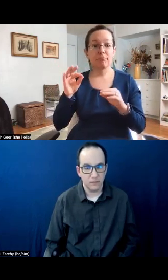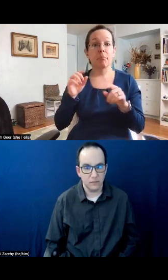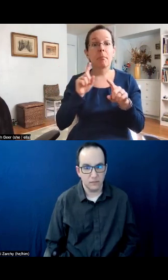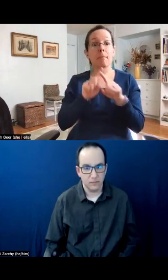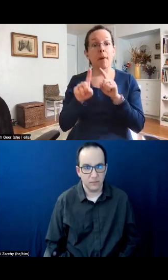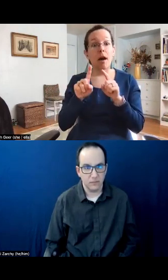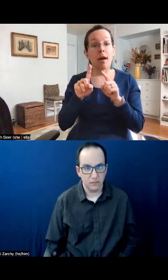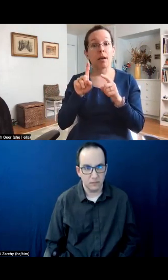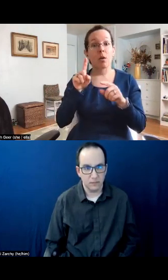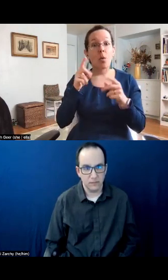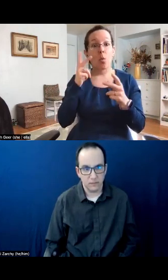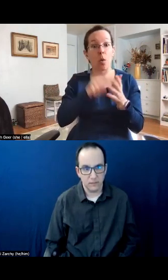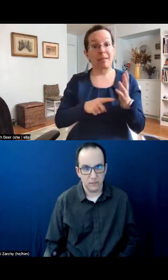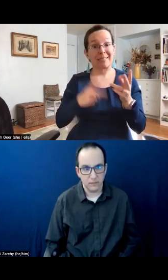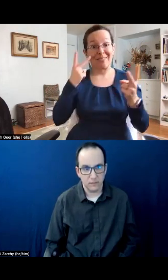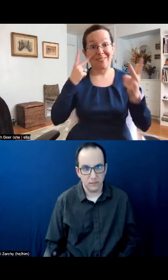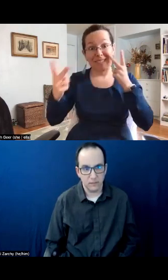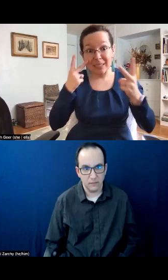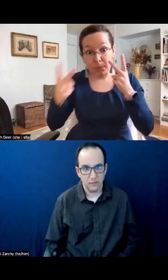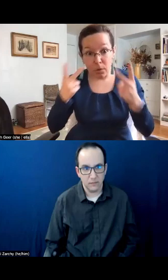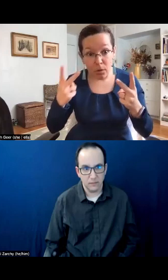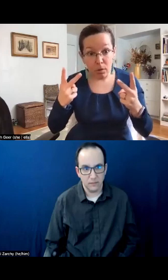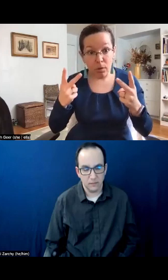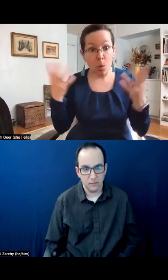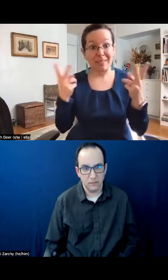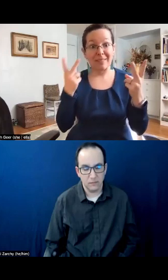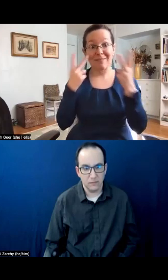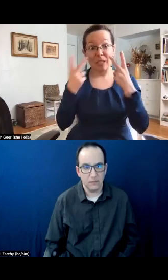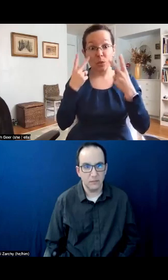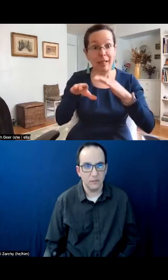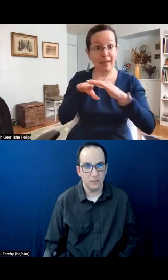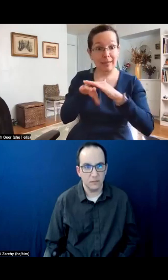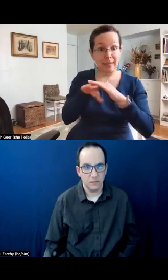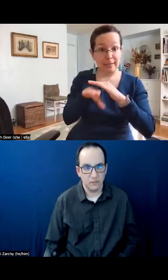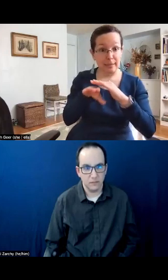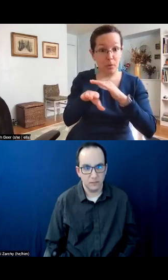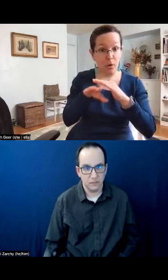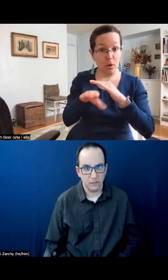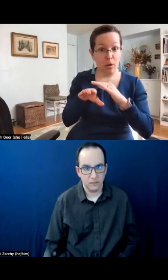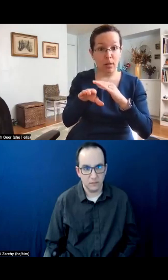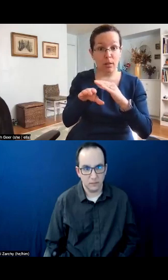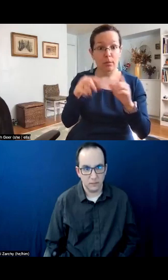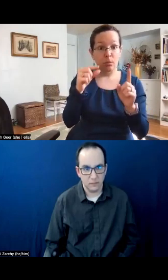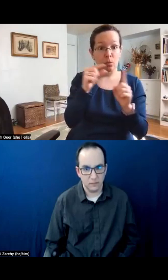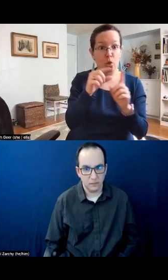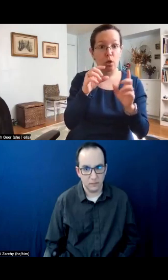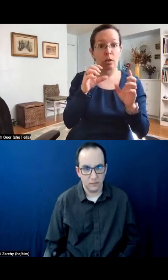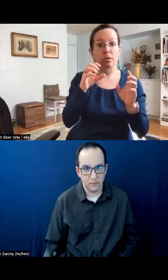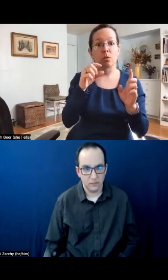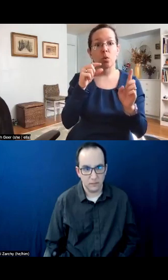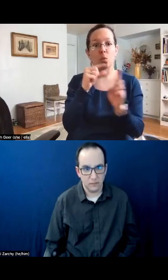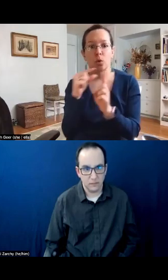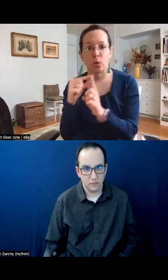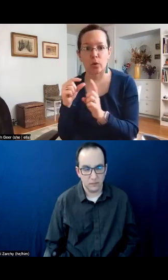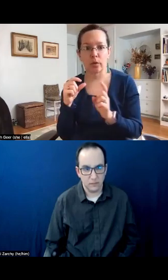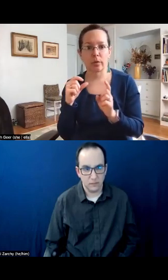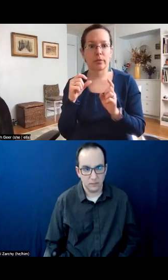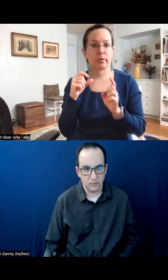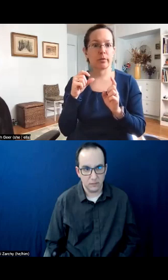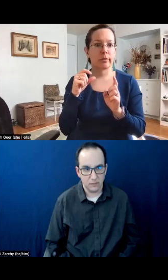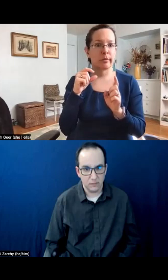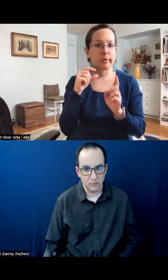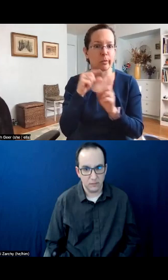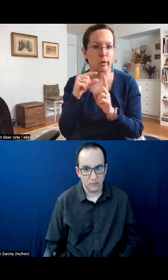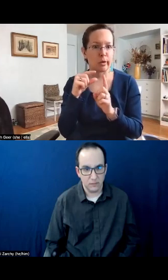sound actually grammatical, but what ends up being rendered visually for the signed language follows